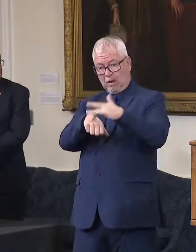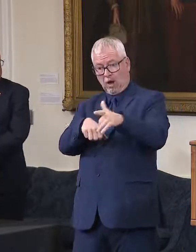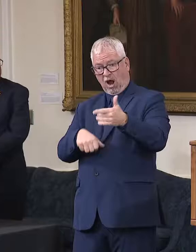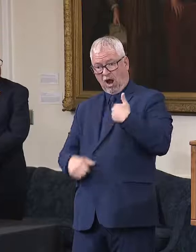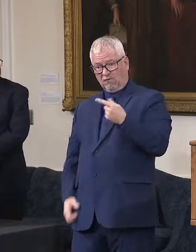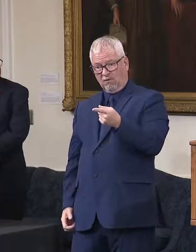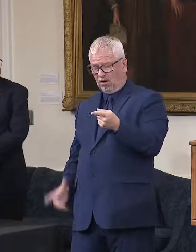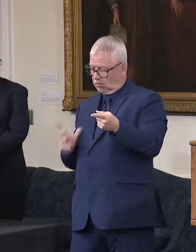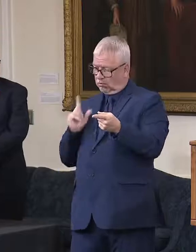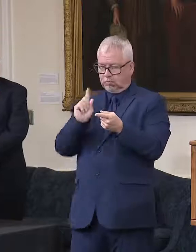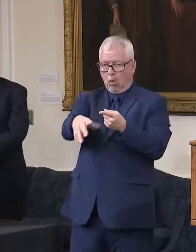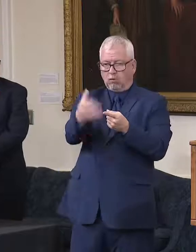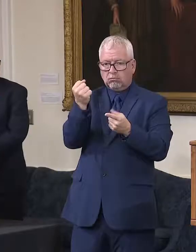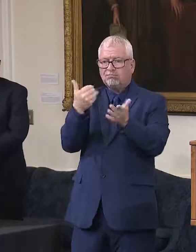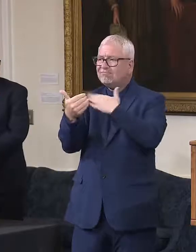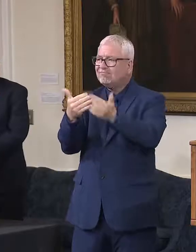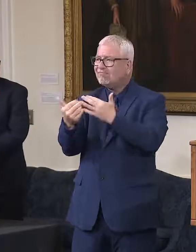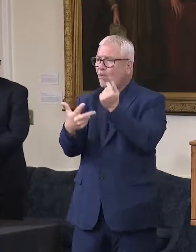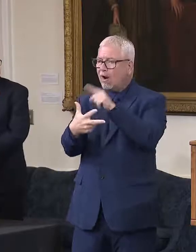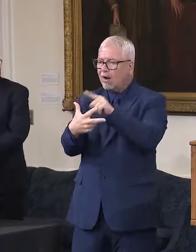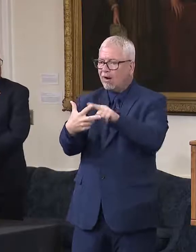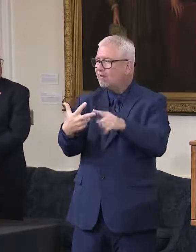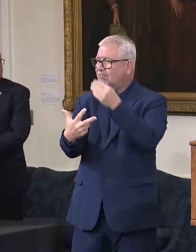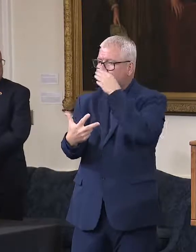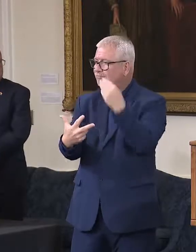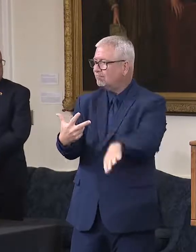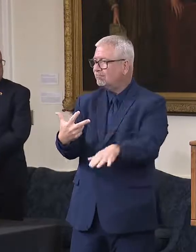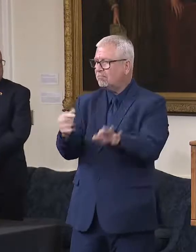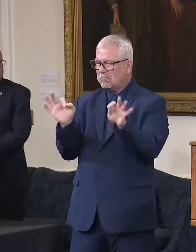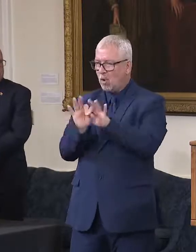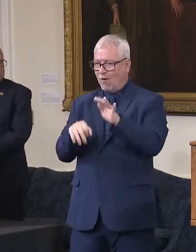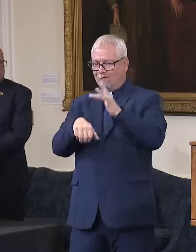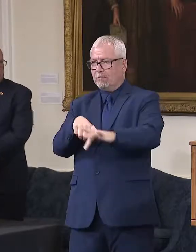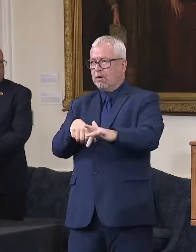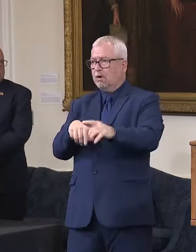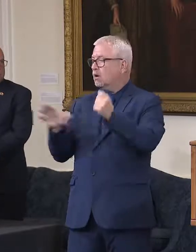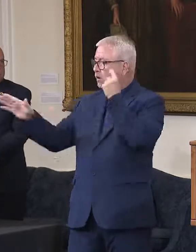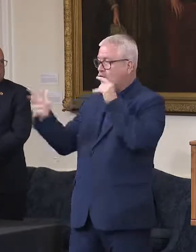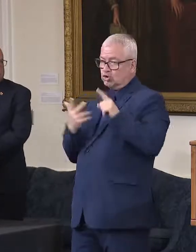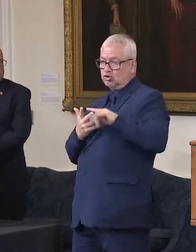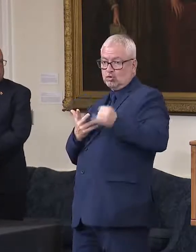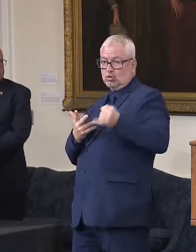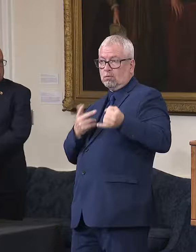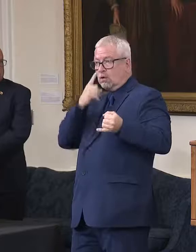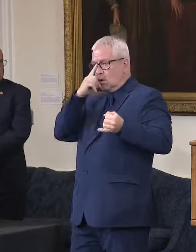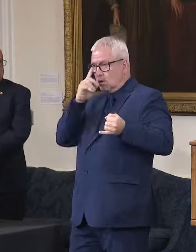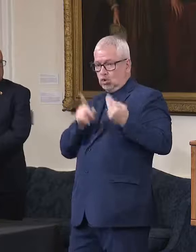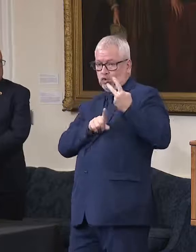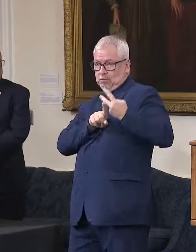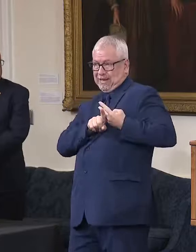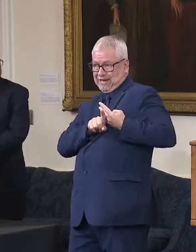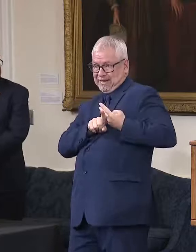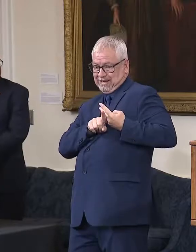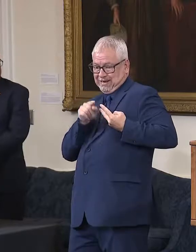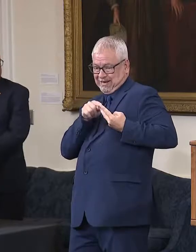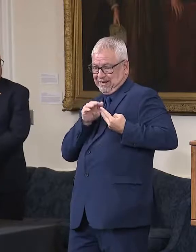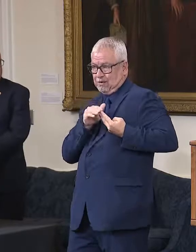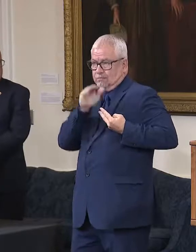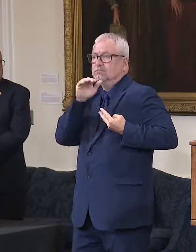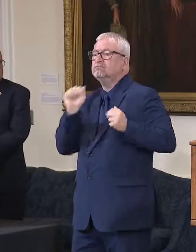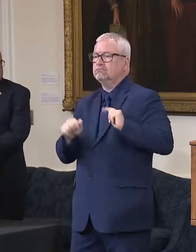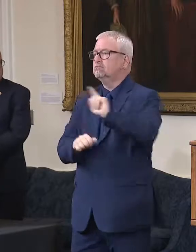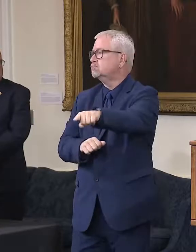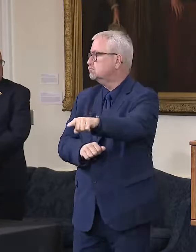get boosted. 2 months after they receive their first dose, people, and this